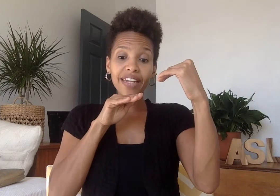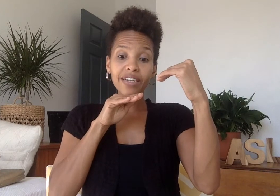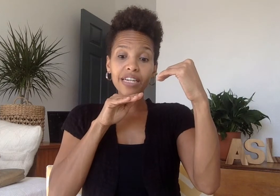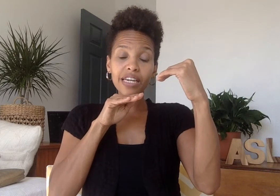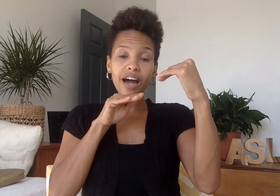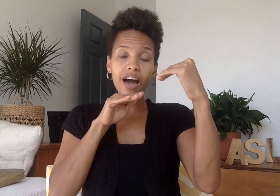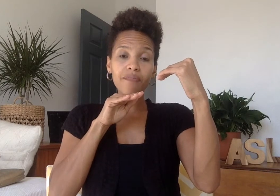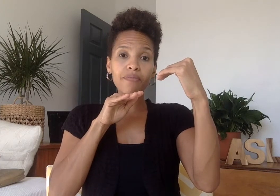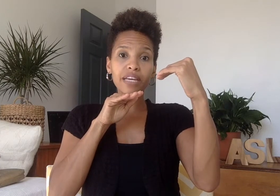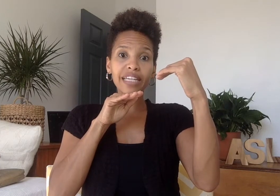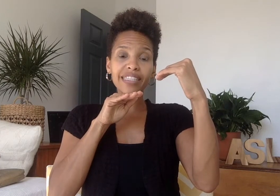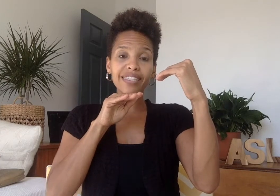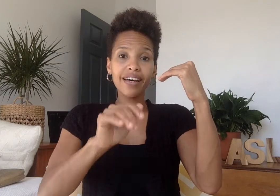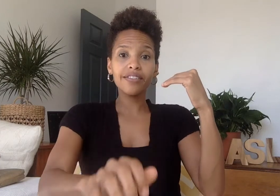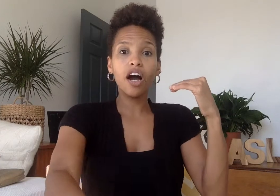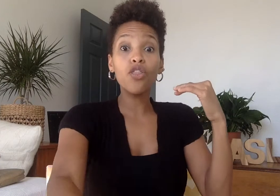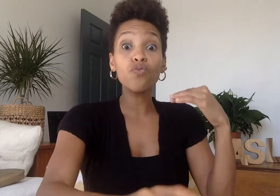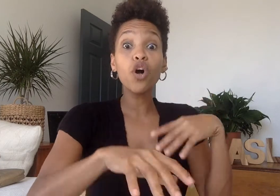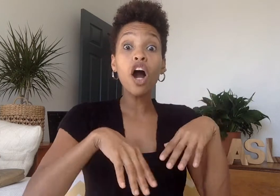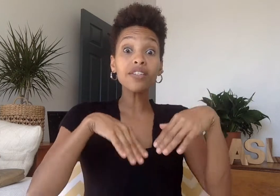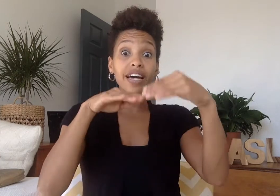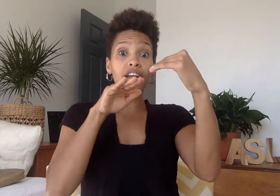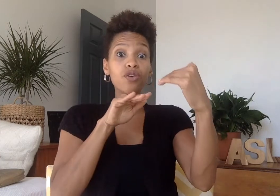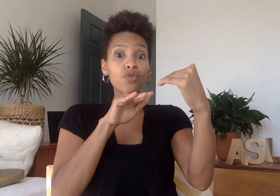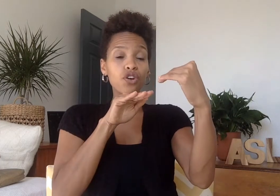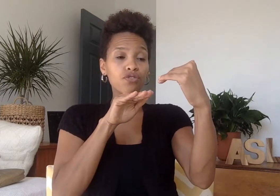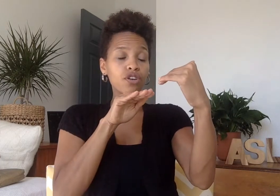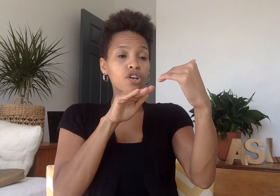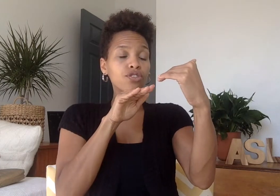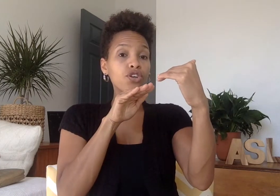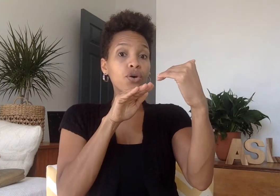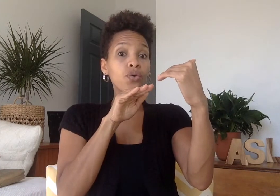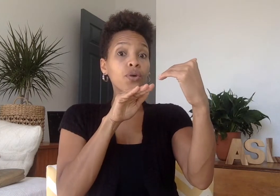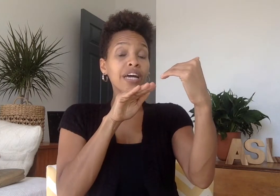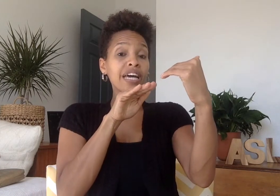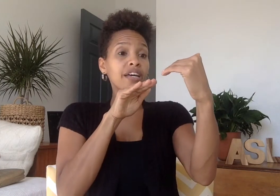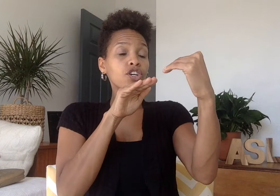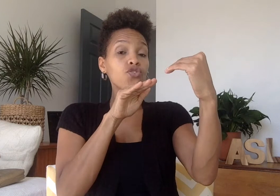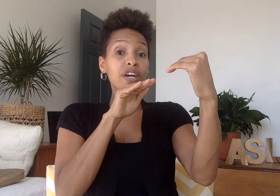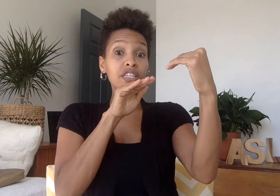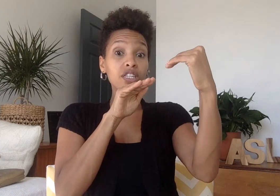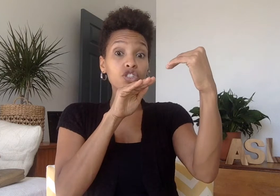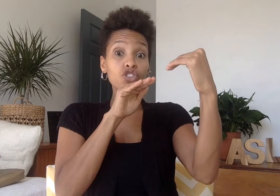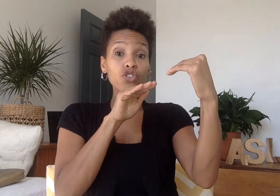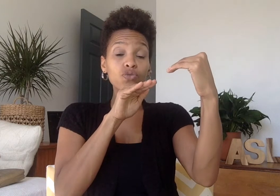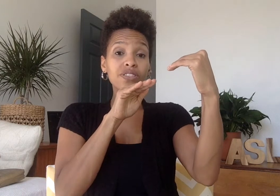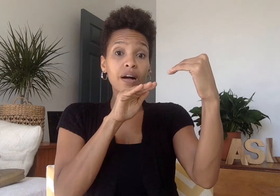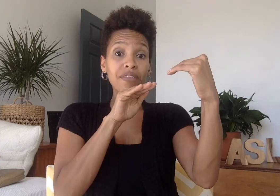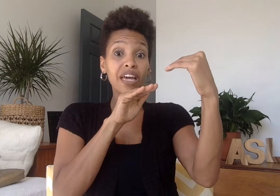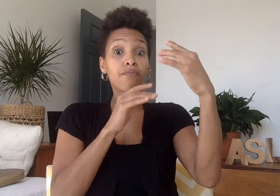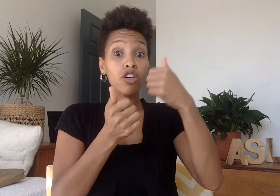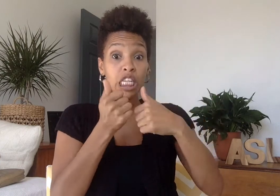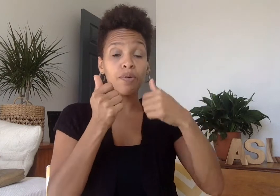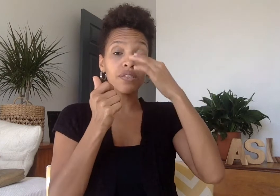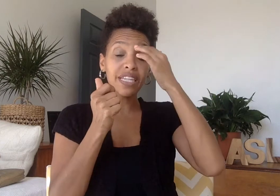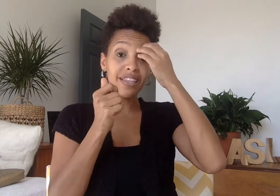then it says on the wrong side of the road. So you can do something, and most people did